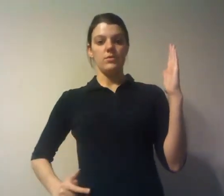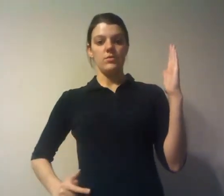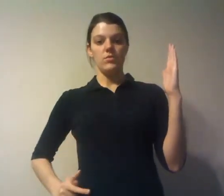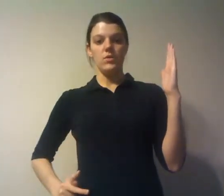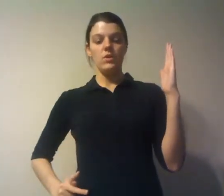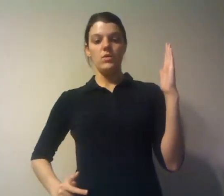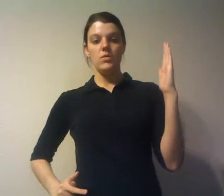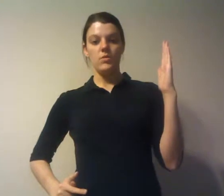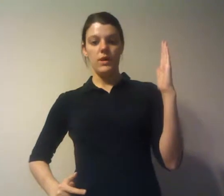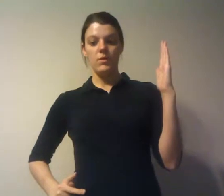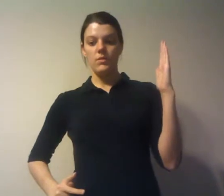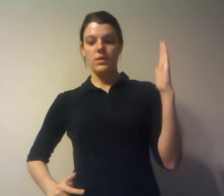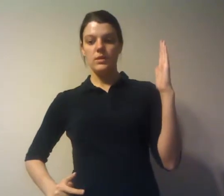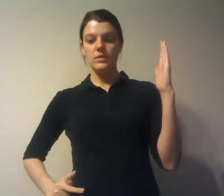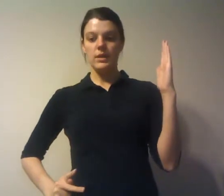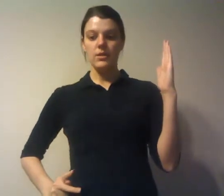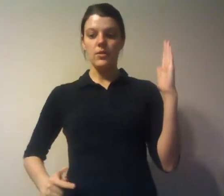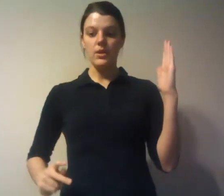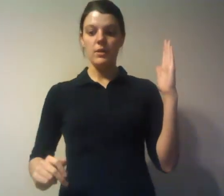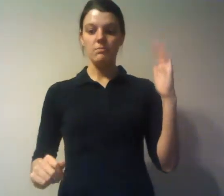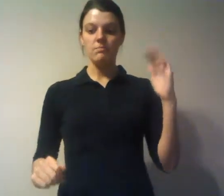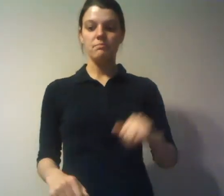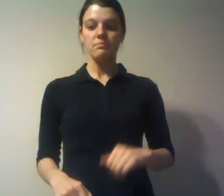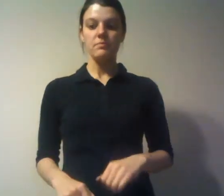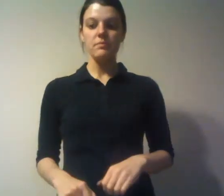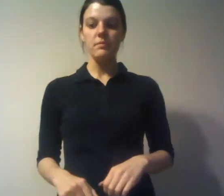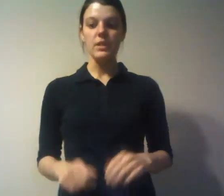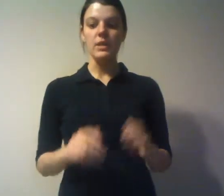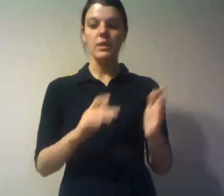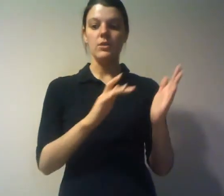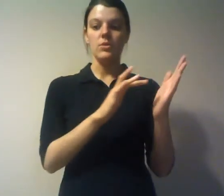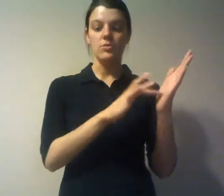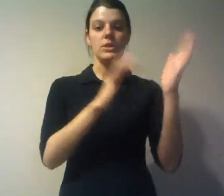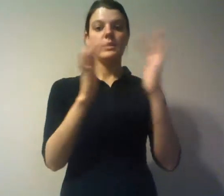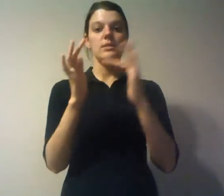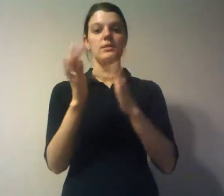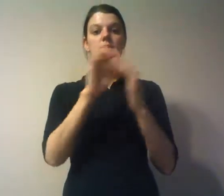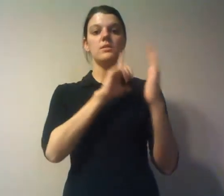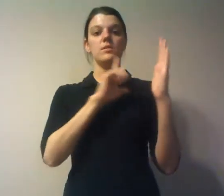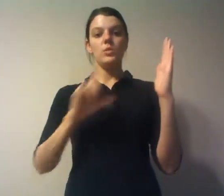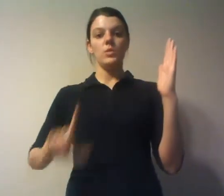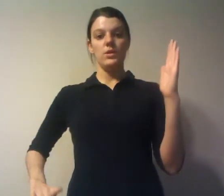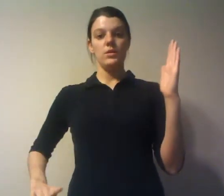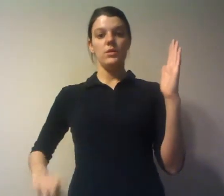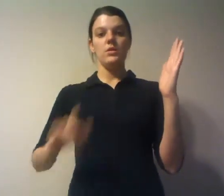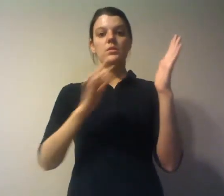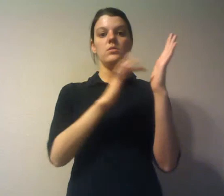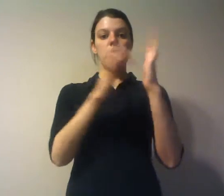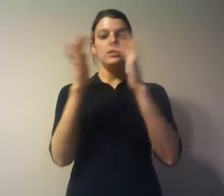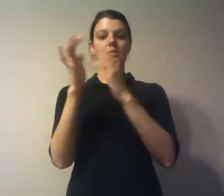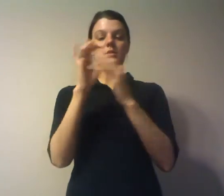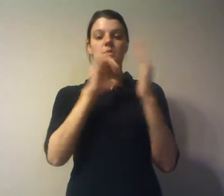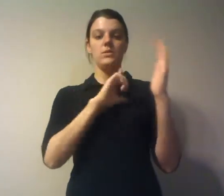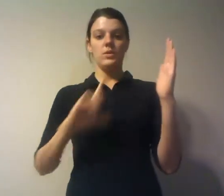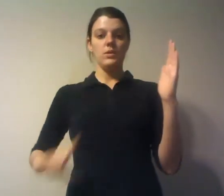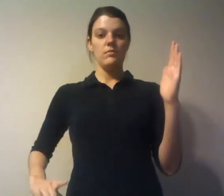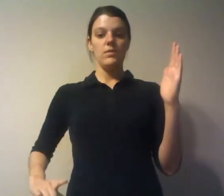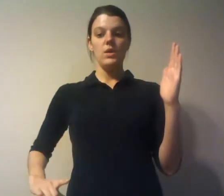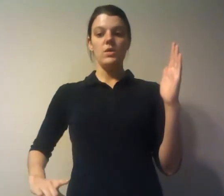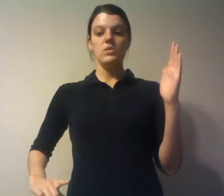to the right side of your hip. And then you do Jesus is the Lord, Jesus is the Lord. So